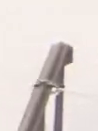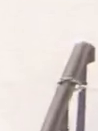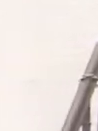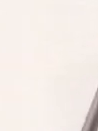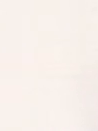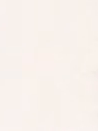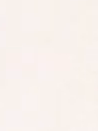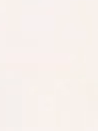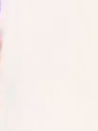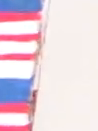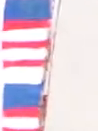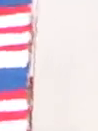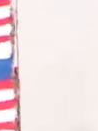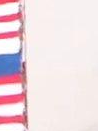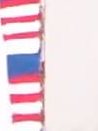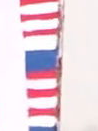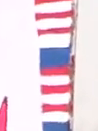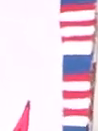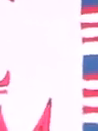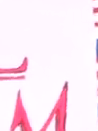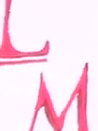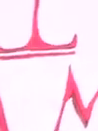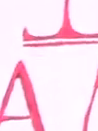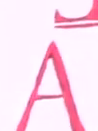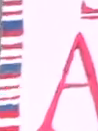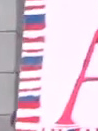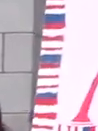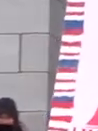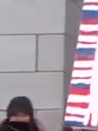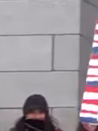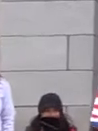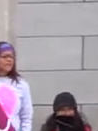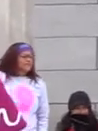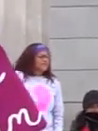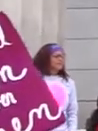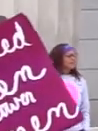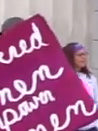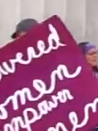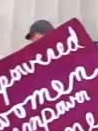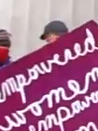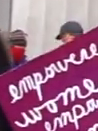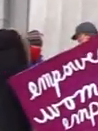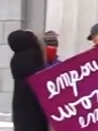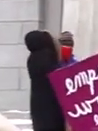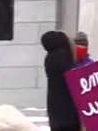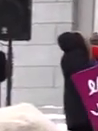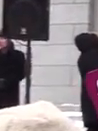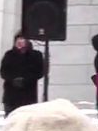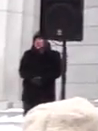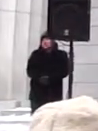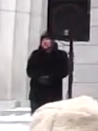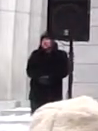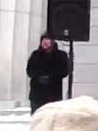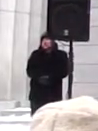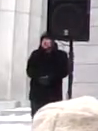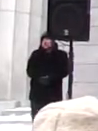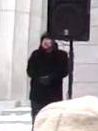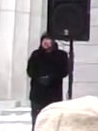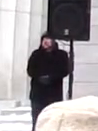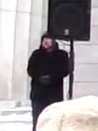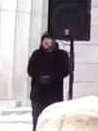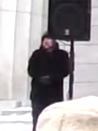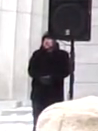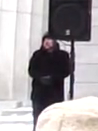this and coming up with something that I hope will inspire at least one of you today. By the way, the G key sticks on my computer,